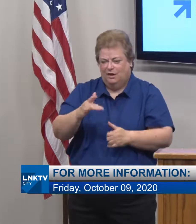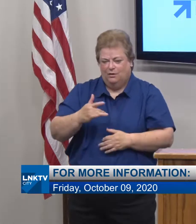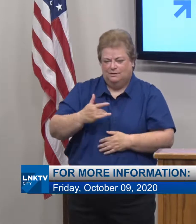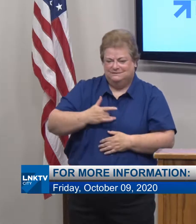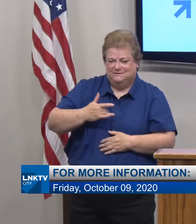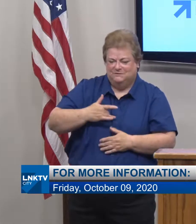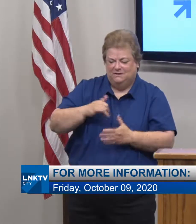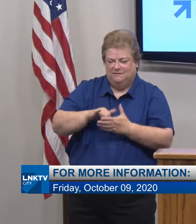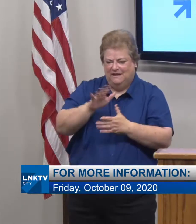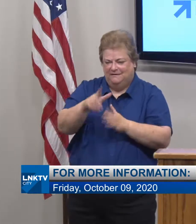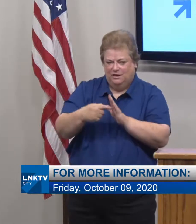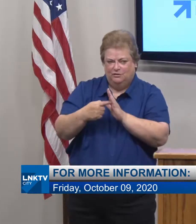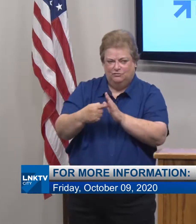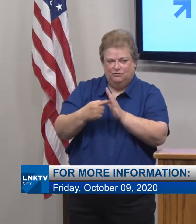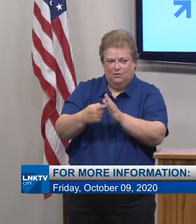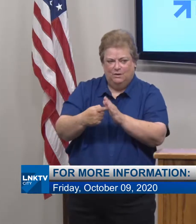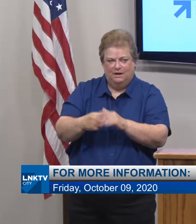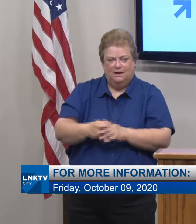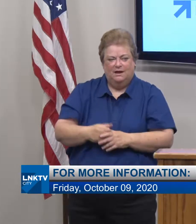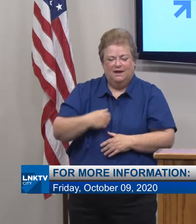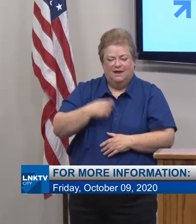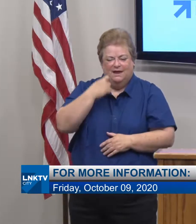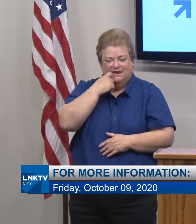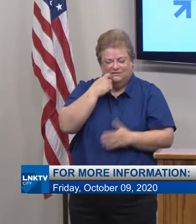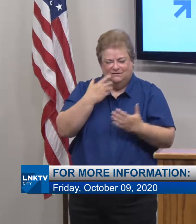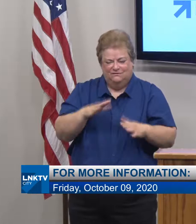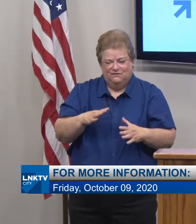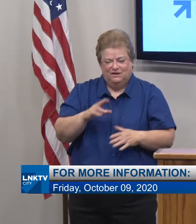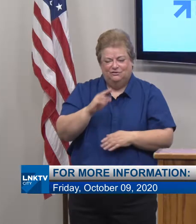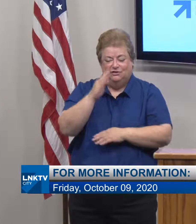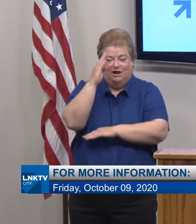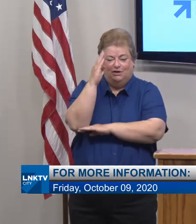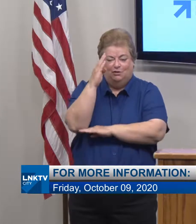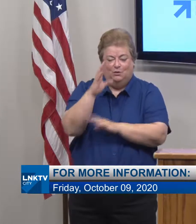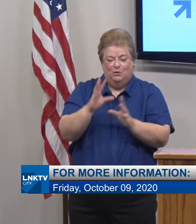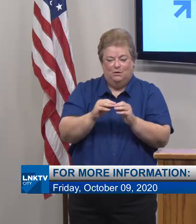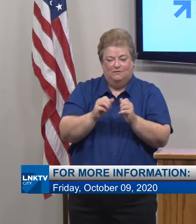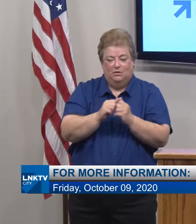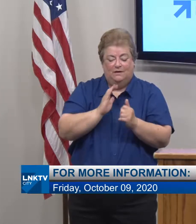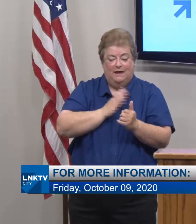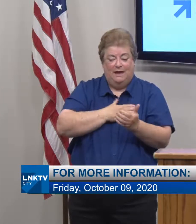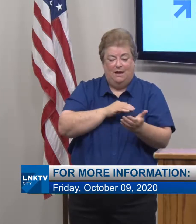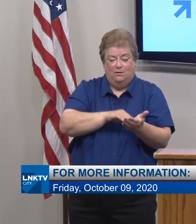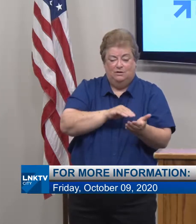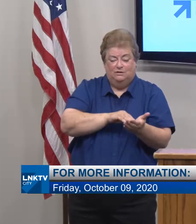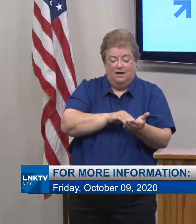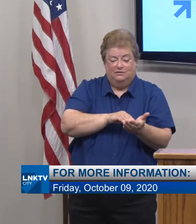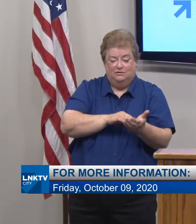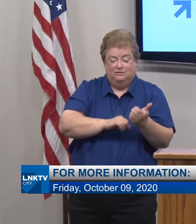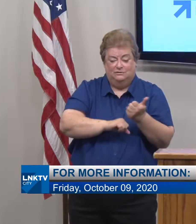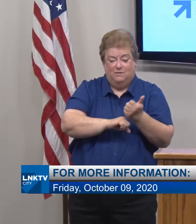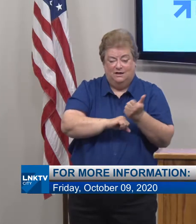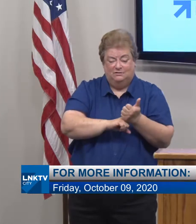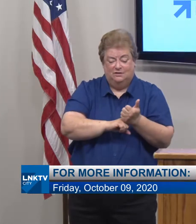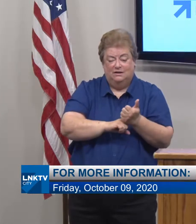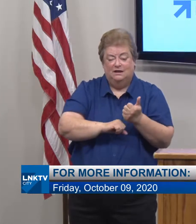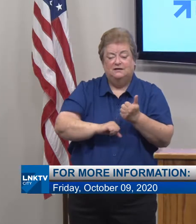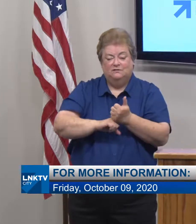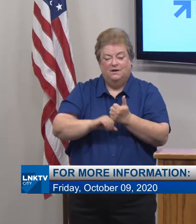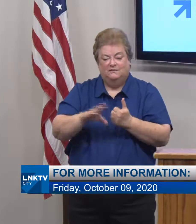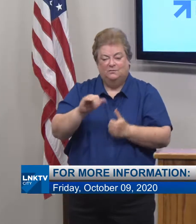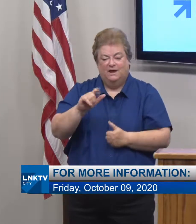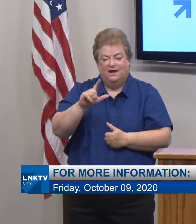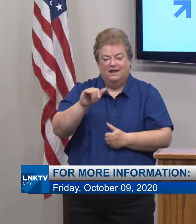presenting. I just finished a noon conference with our physicians, sponsored by our Lancaster